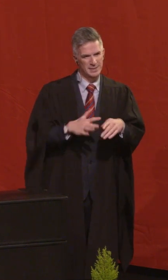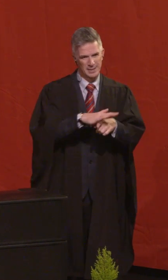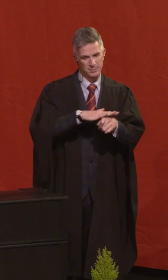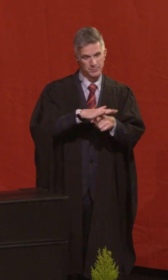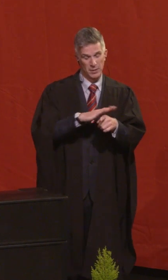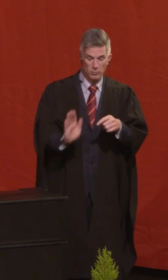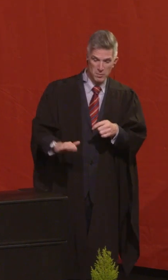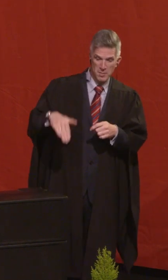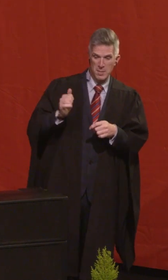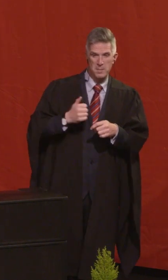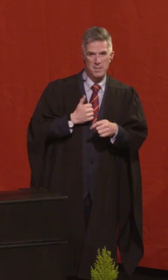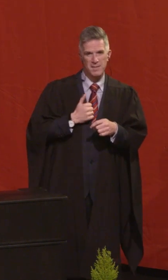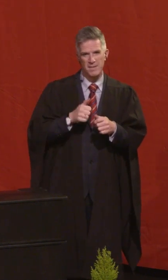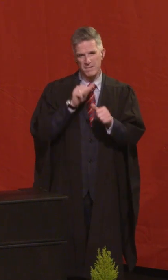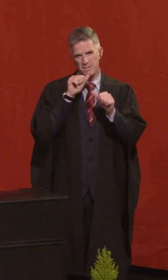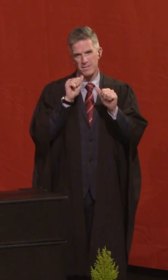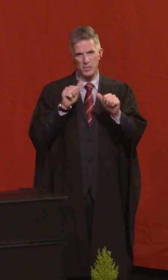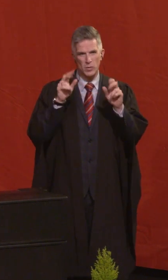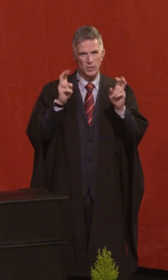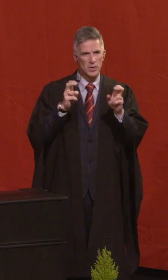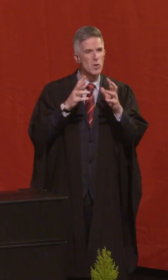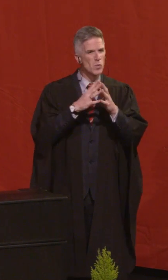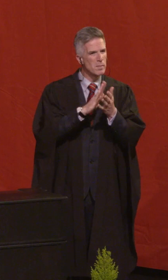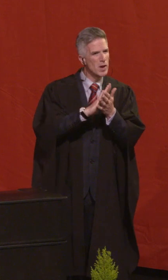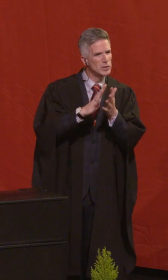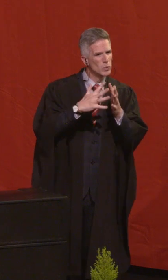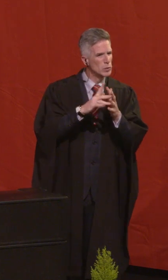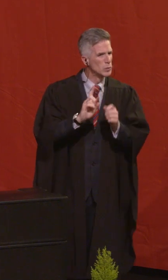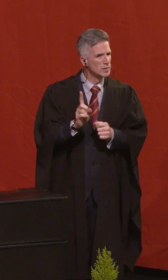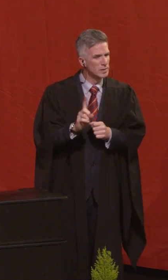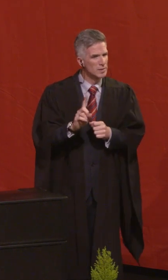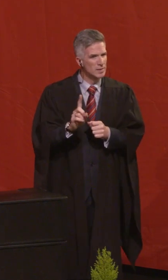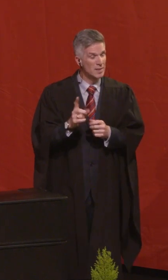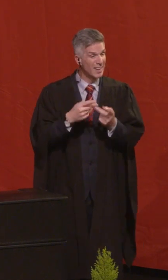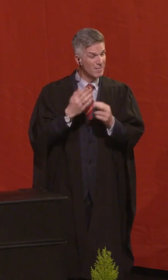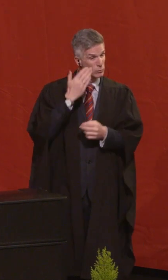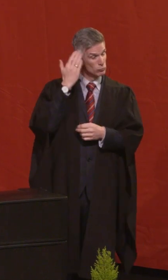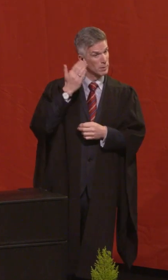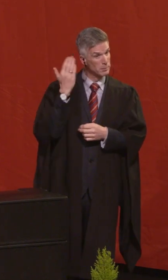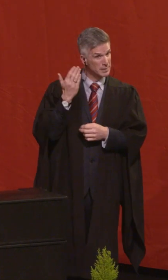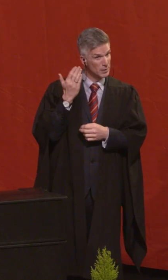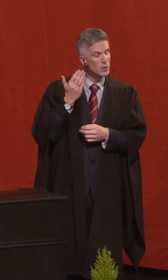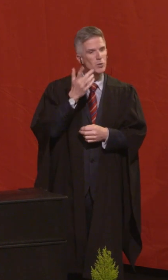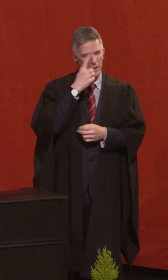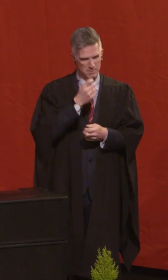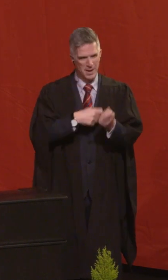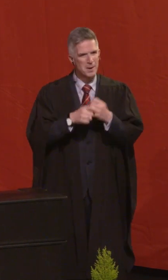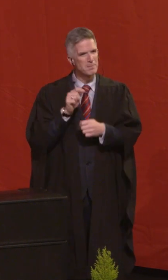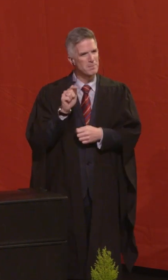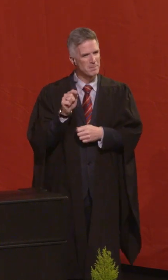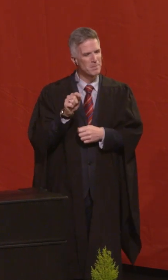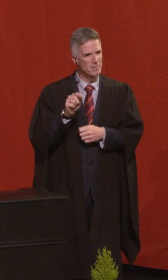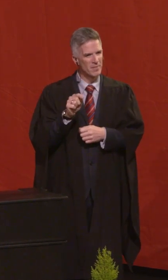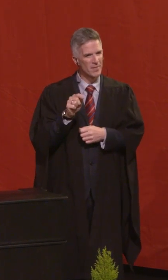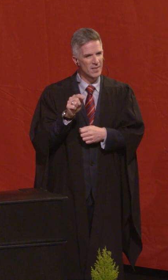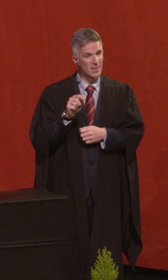up, my favorite quote by the writer William Hutter Ward was, "If you dream it, you can become it."